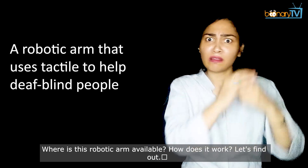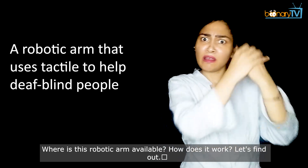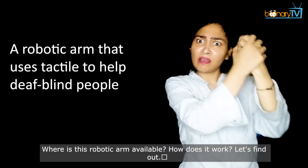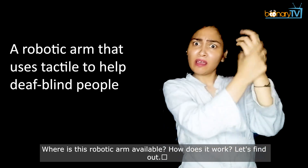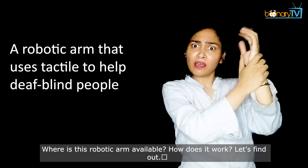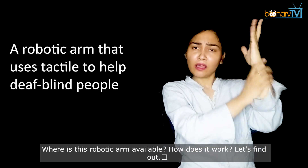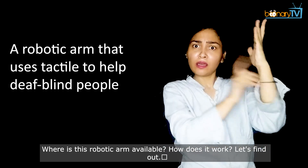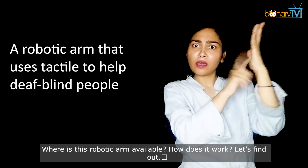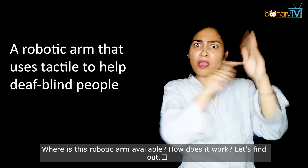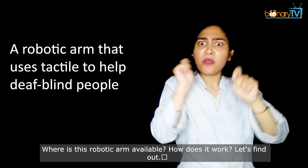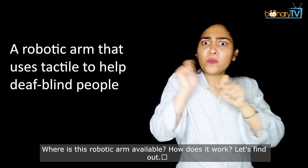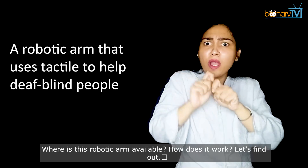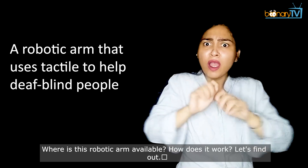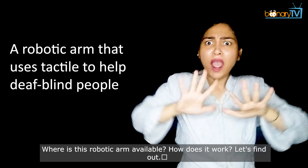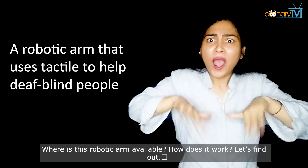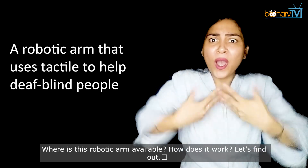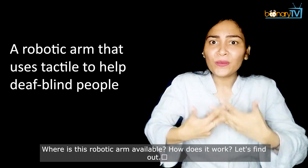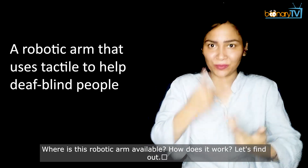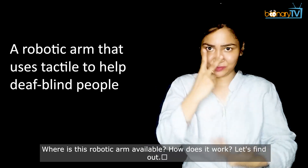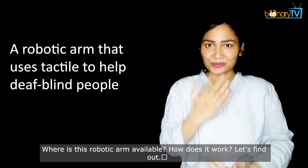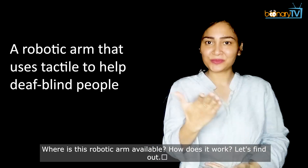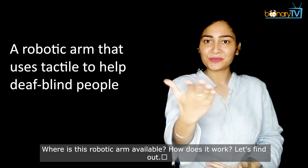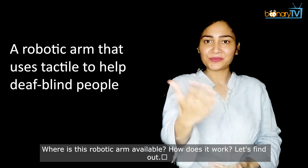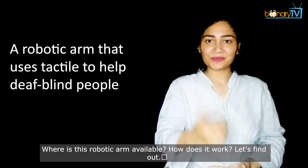How does it work, let's find out.